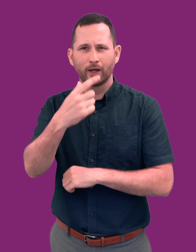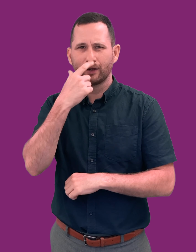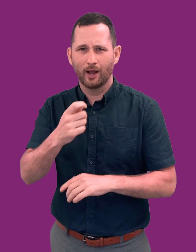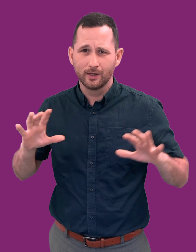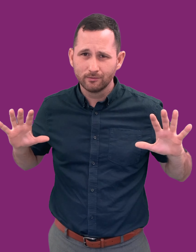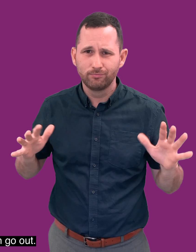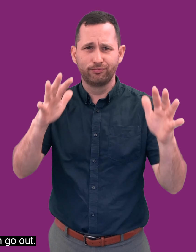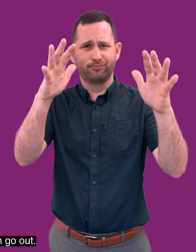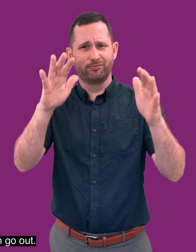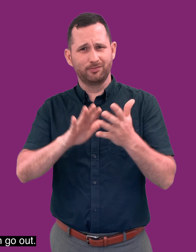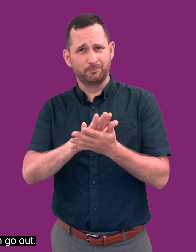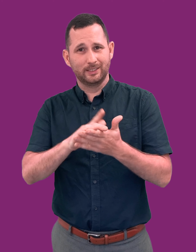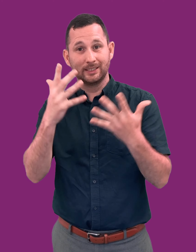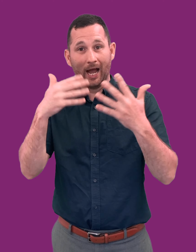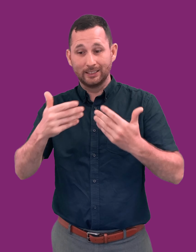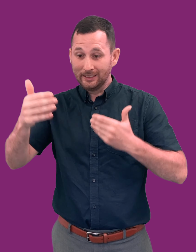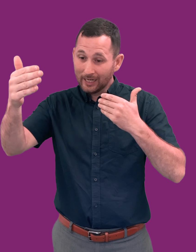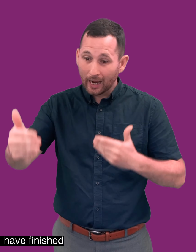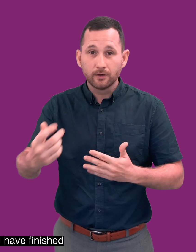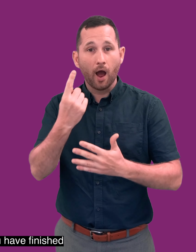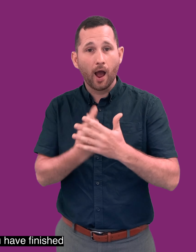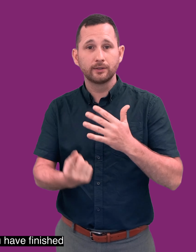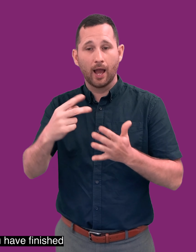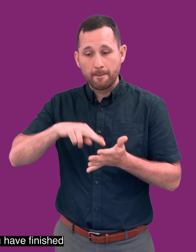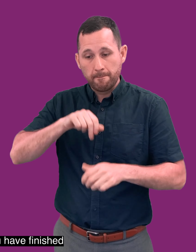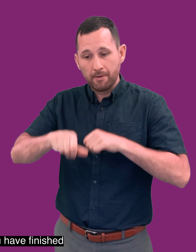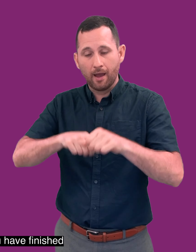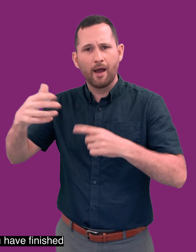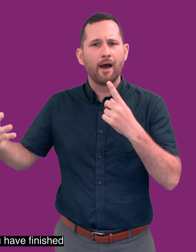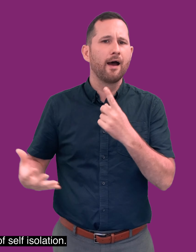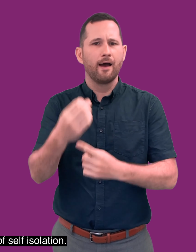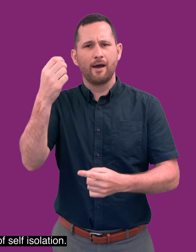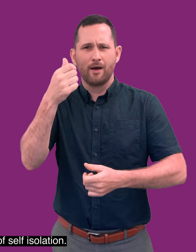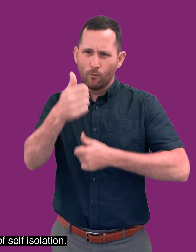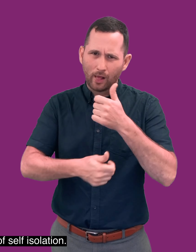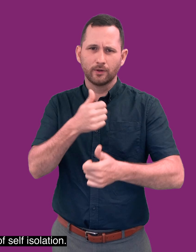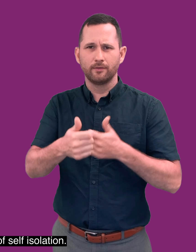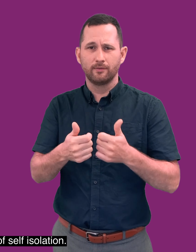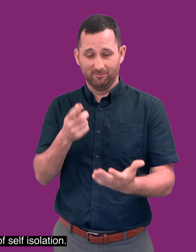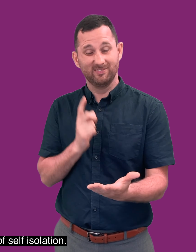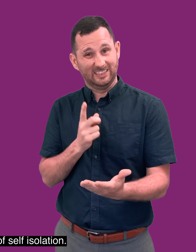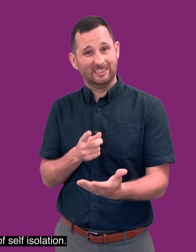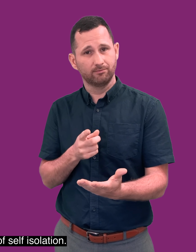You can go out. Well done. You have finished your 10 days of self-isolation.